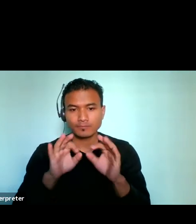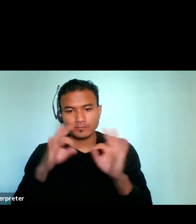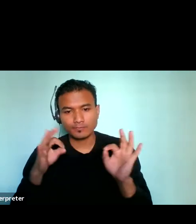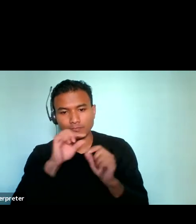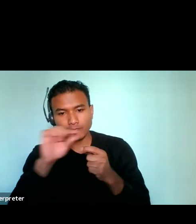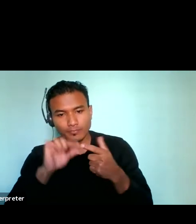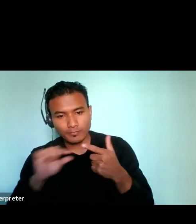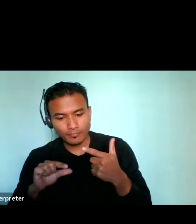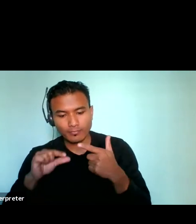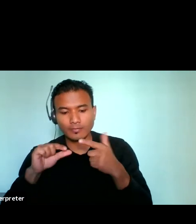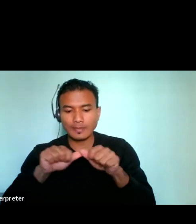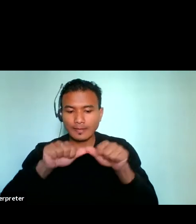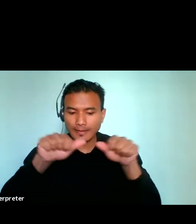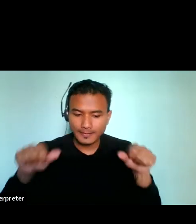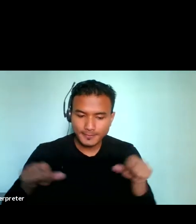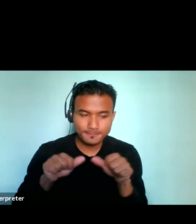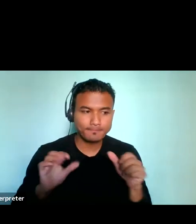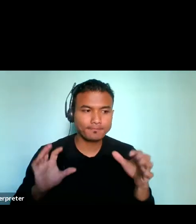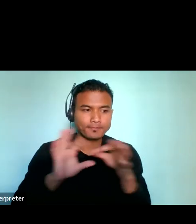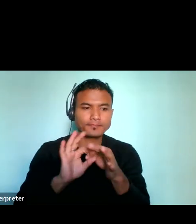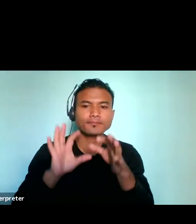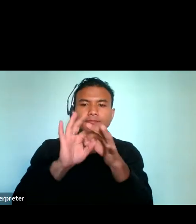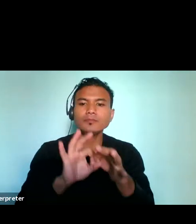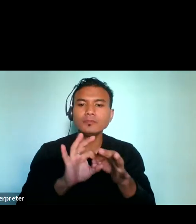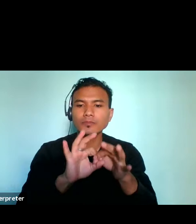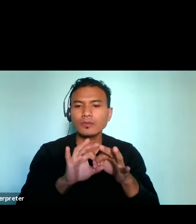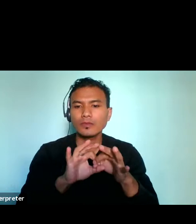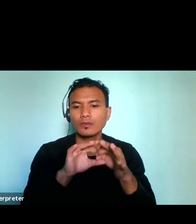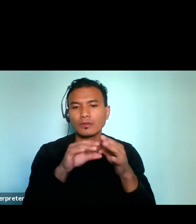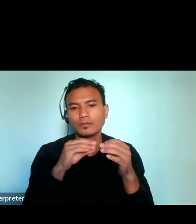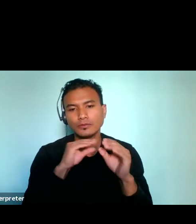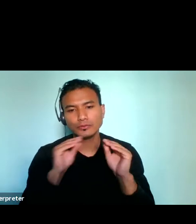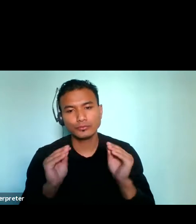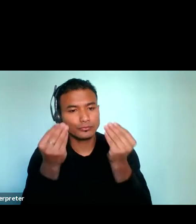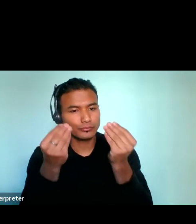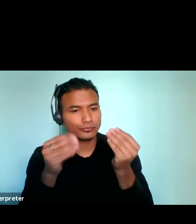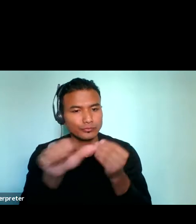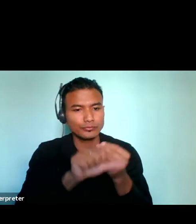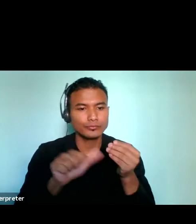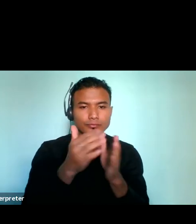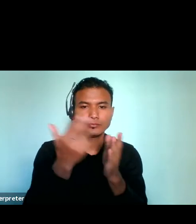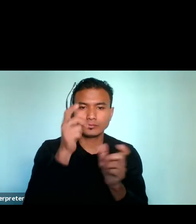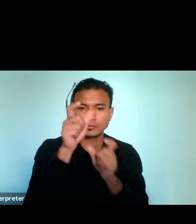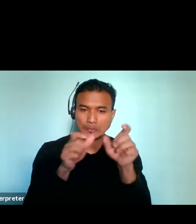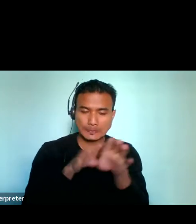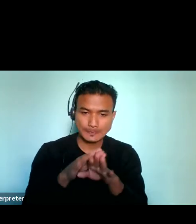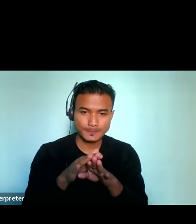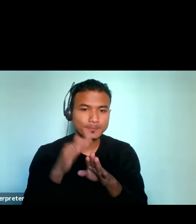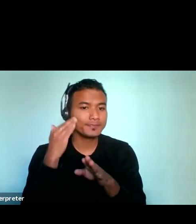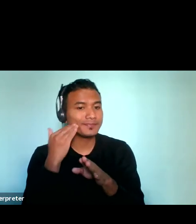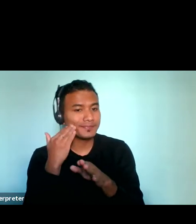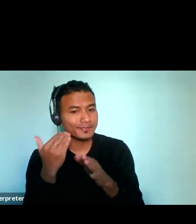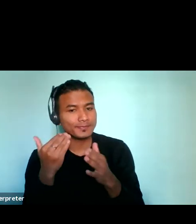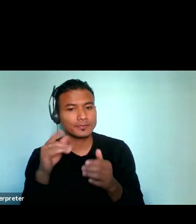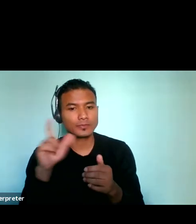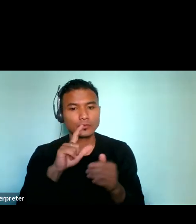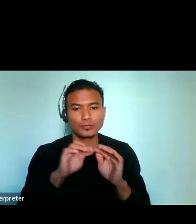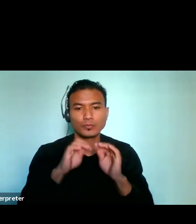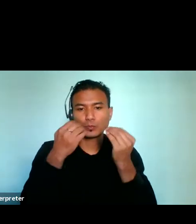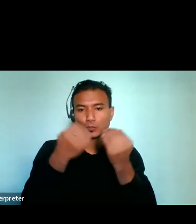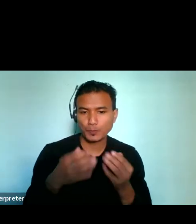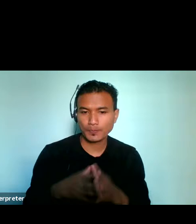and the interconnected issues with land, like youth, indigenous peoples, women, and local